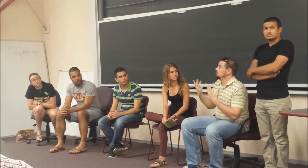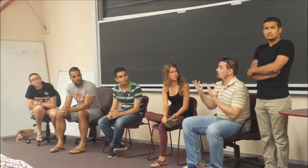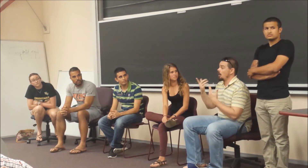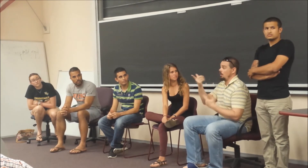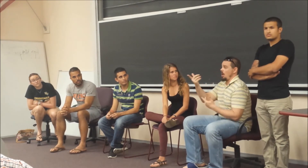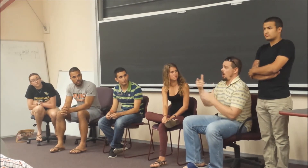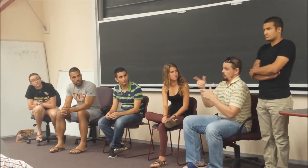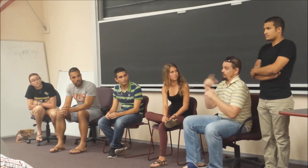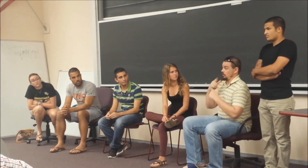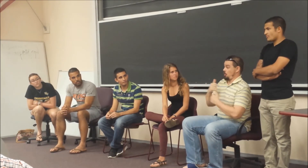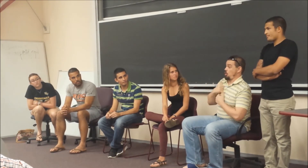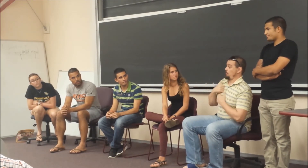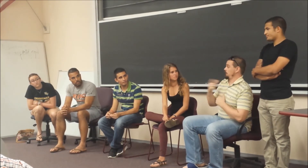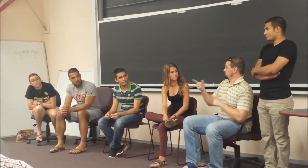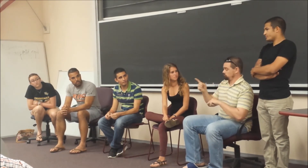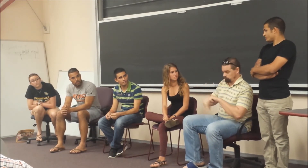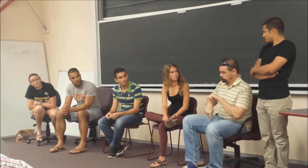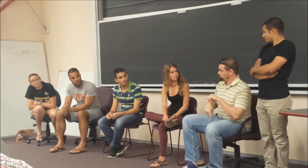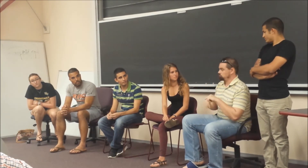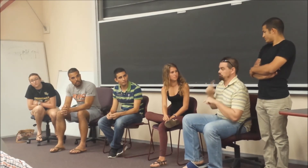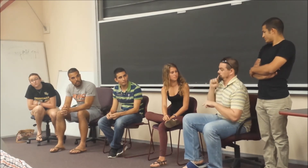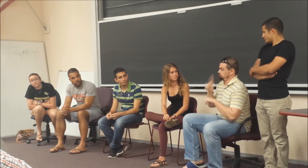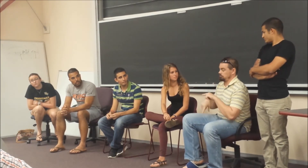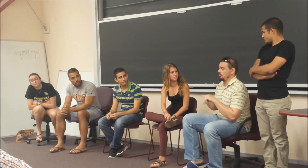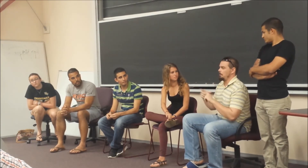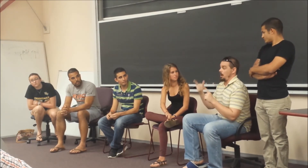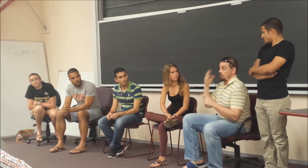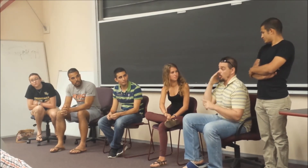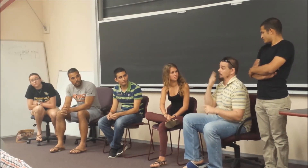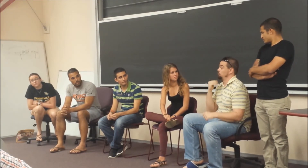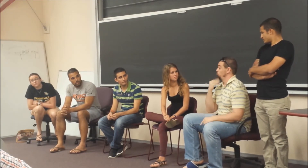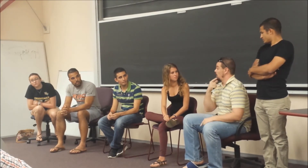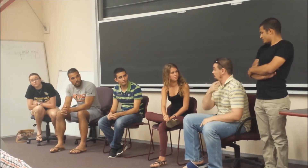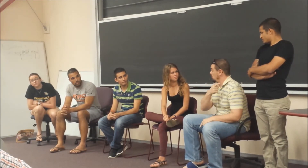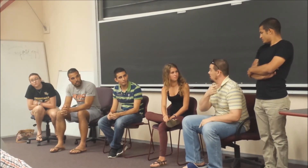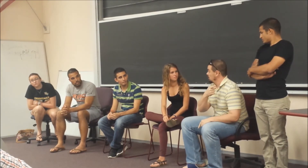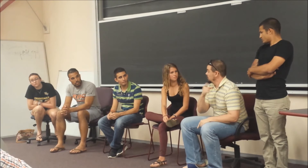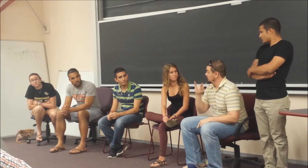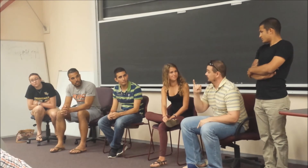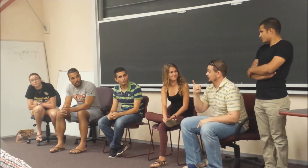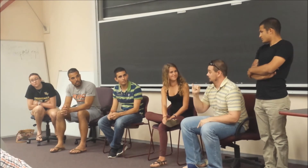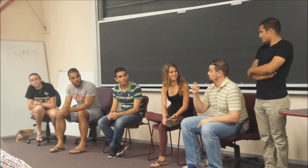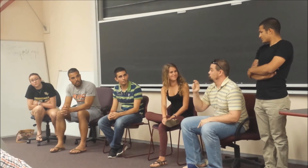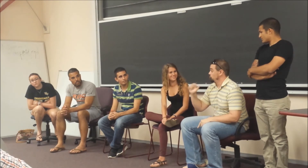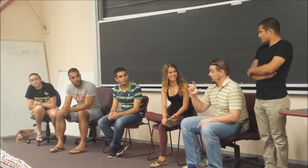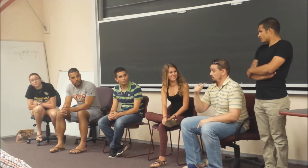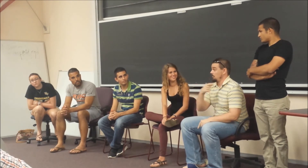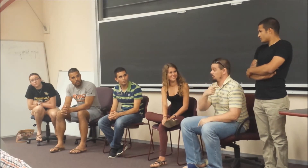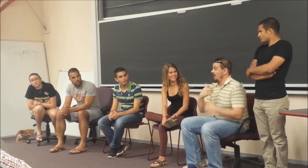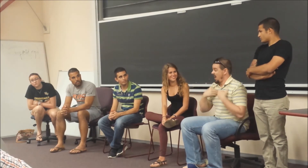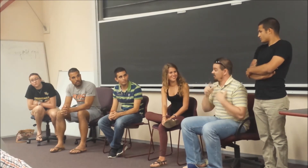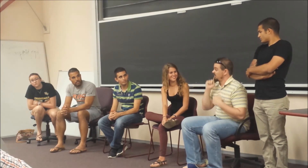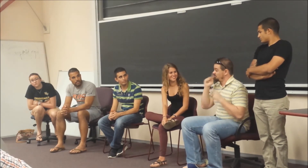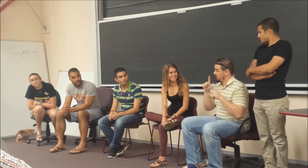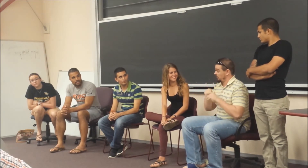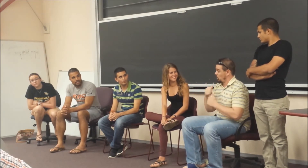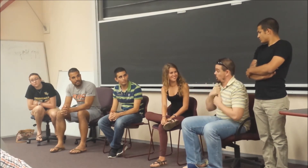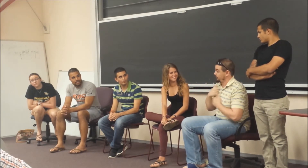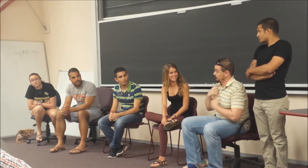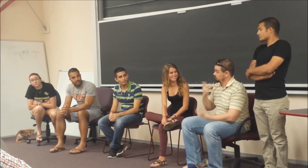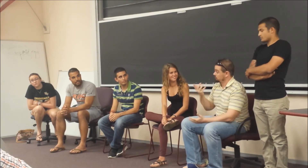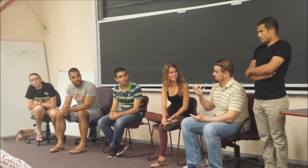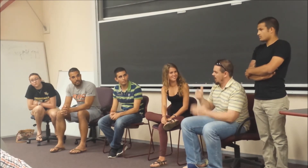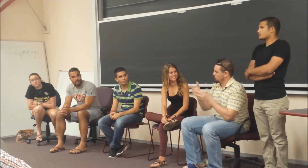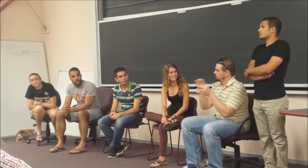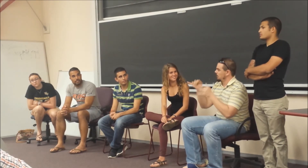you know, you can't stop hearing and you can't get into the army, you know. Well, in Israel, they